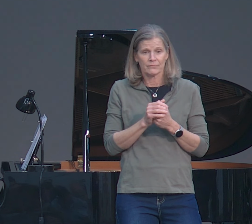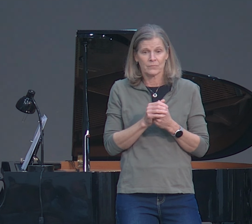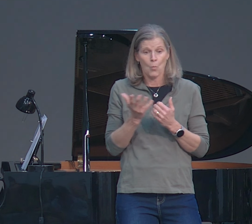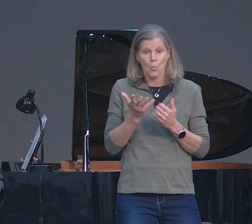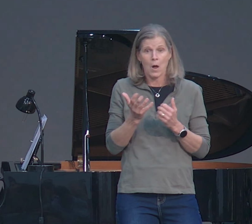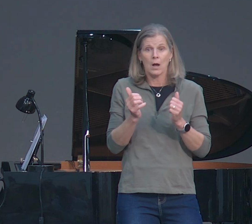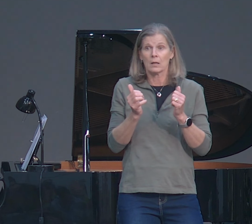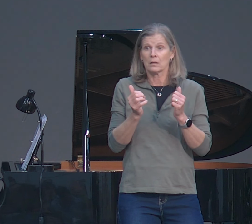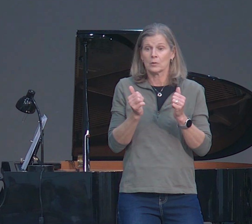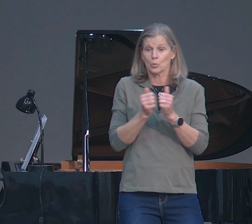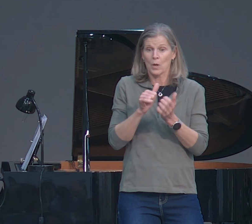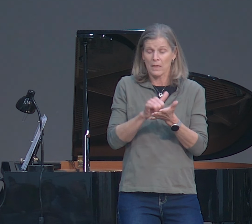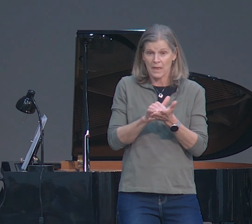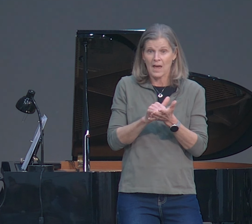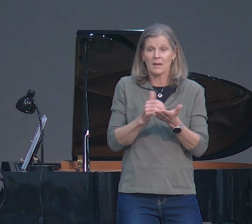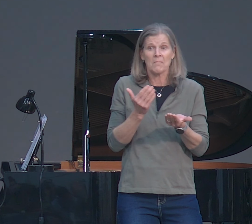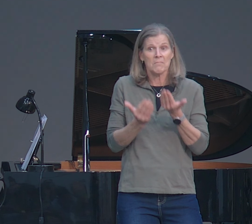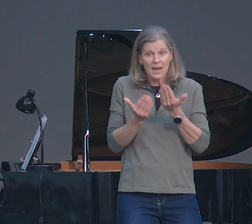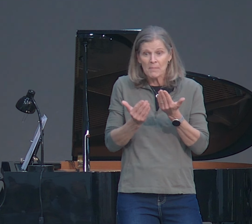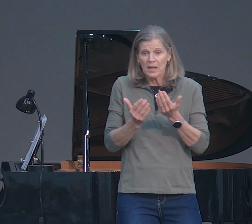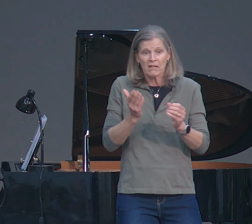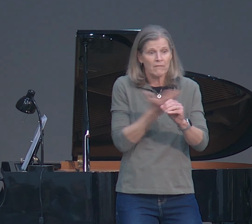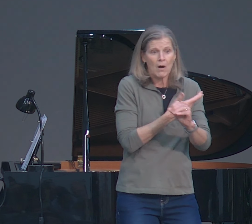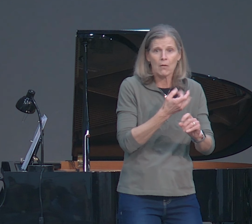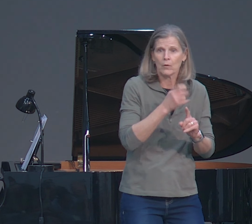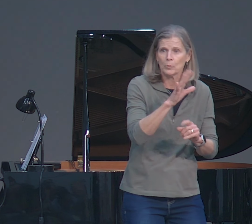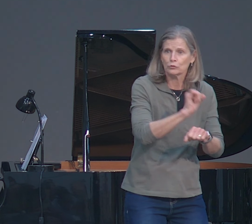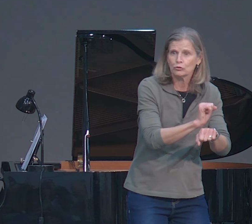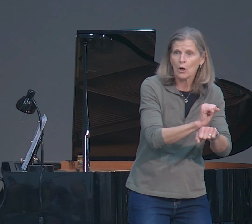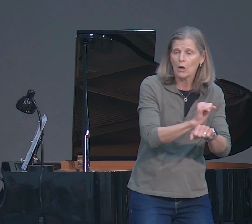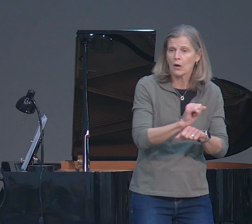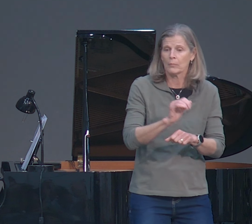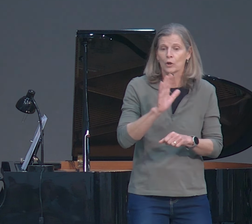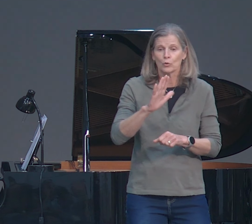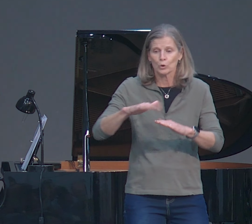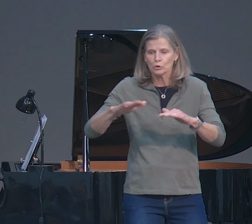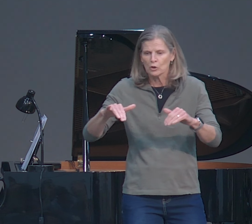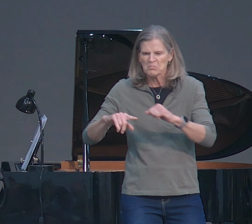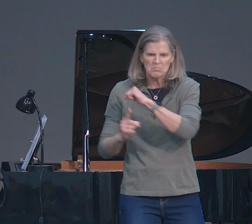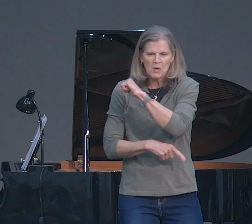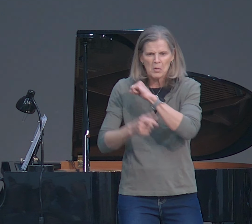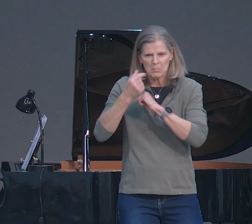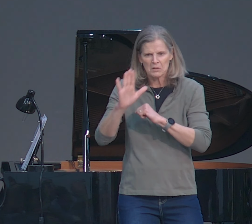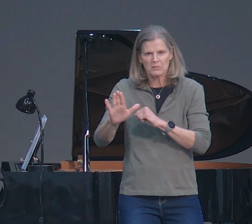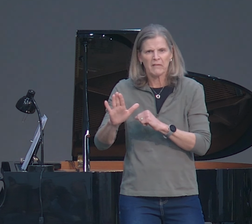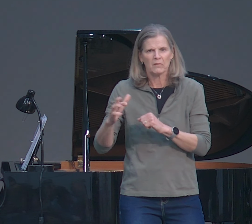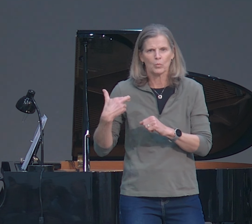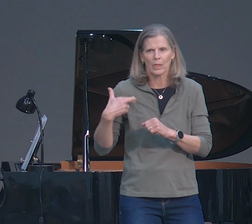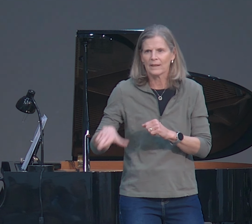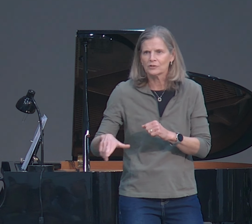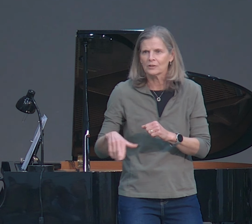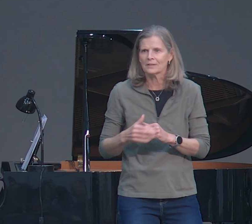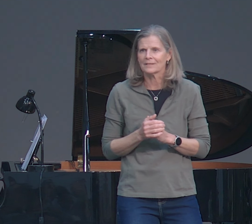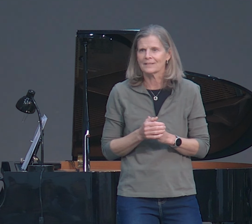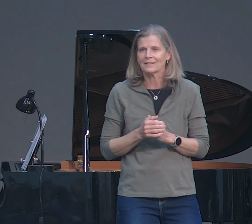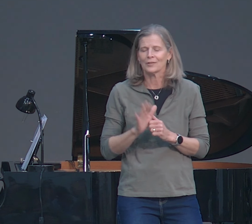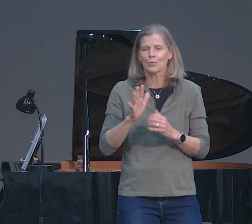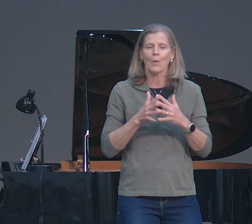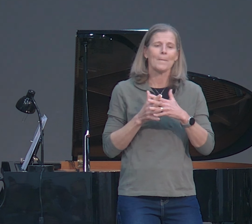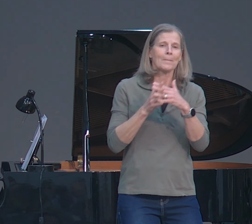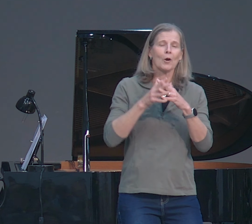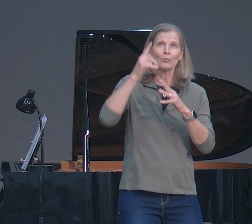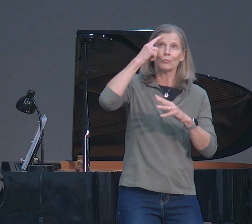comes getting fired from your job and your kids being punished for their religious affiliation, your American dream